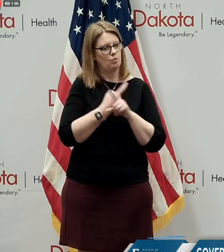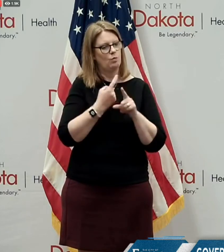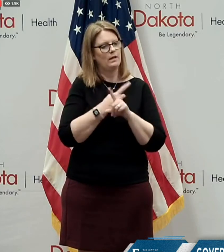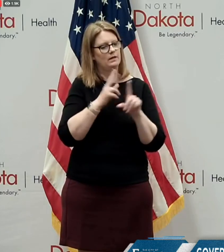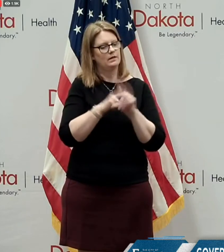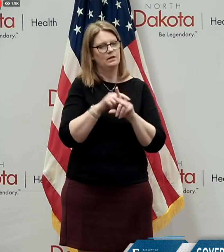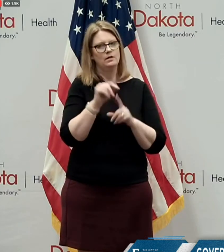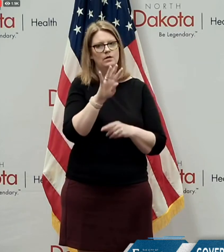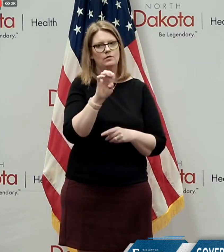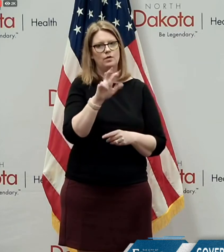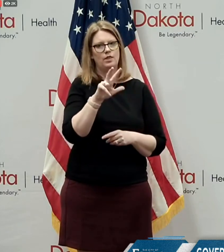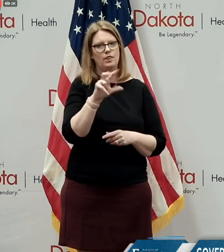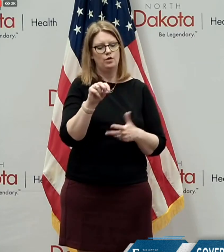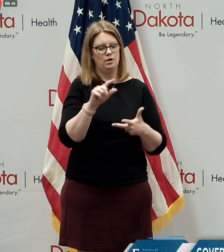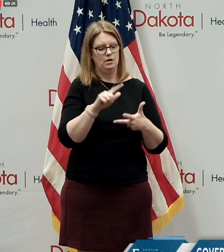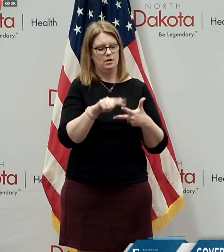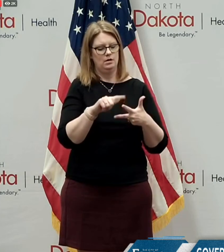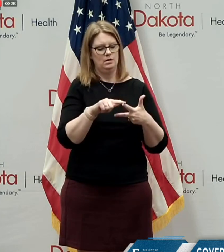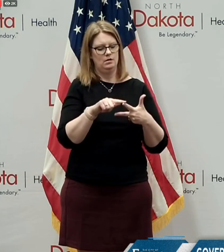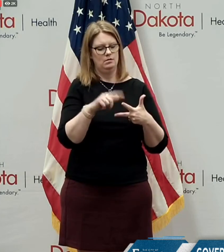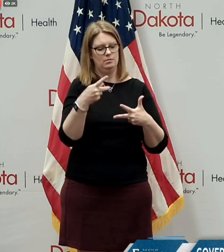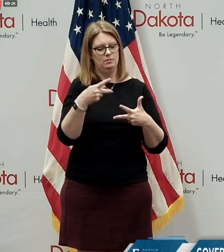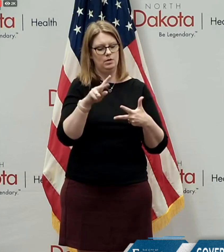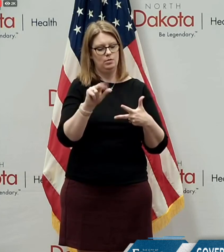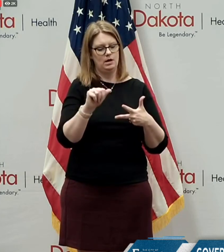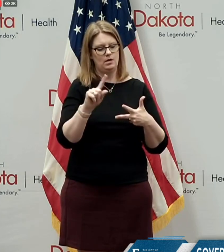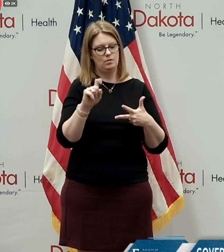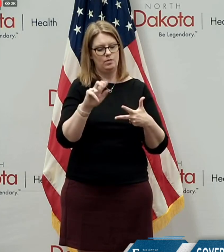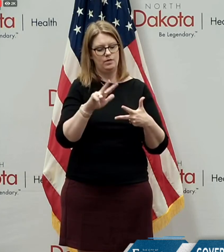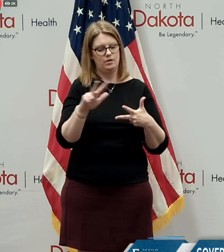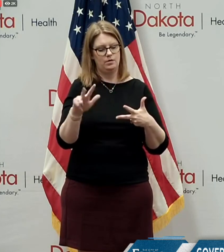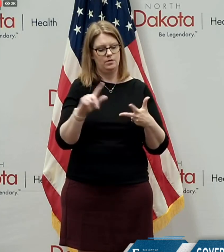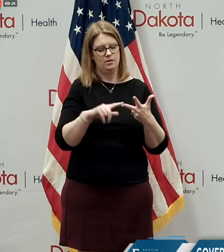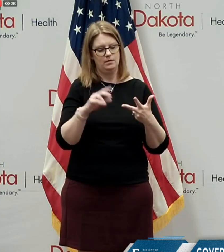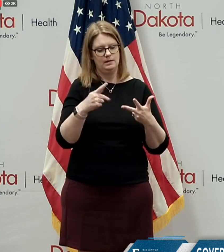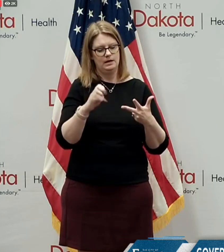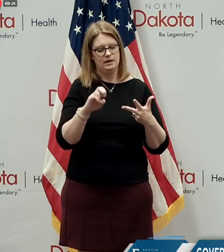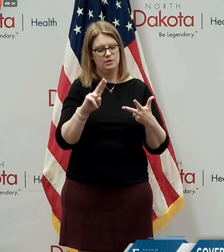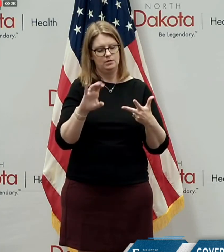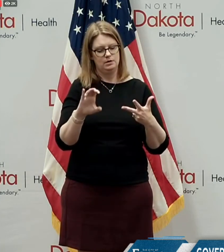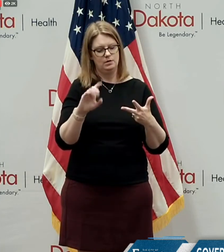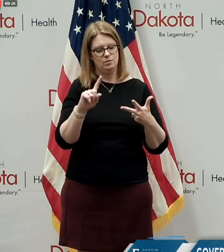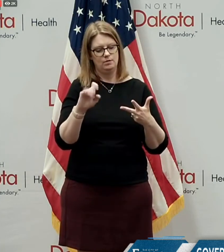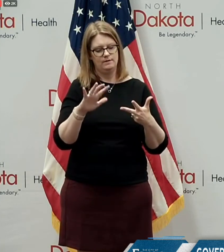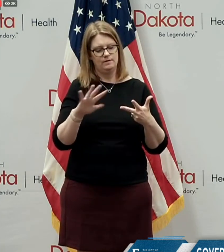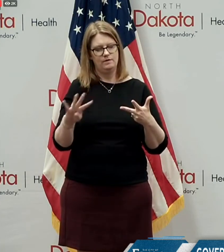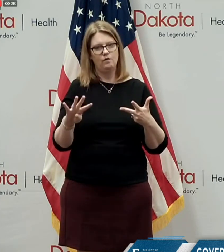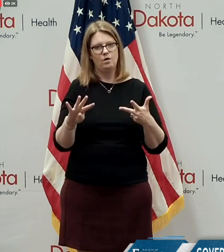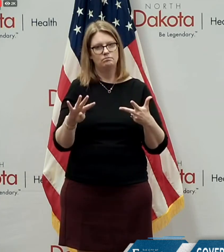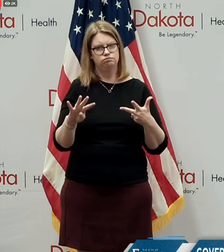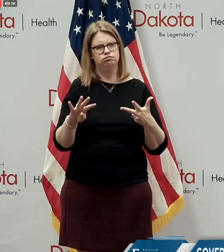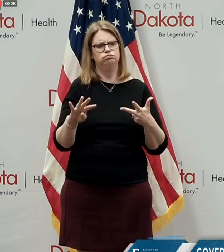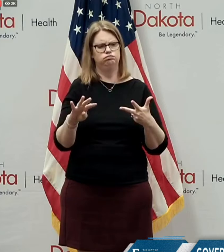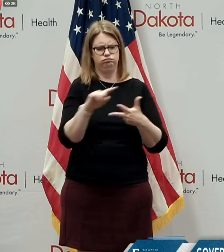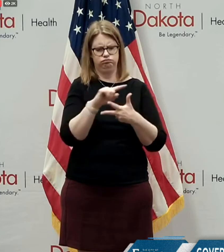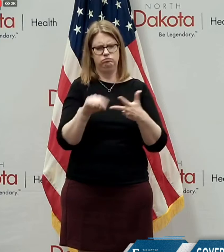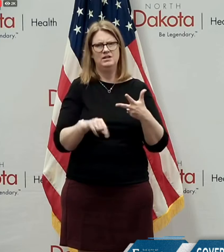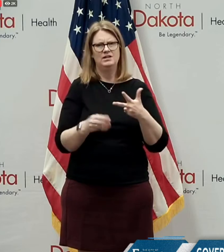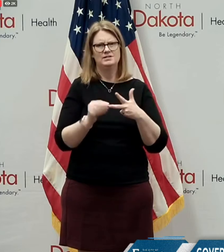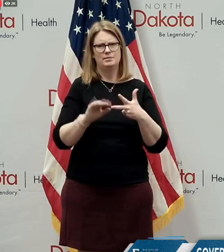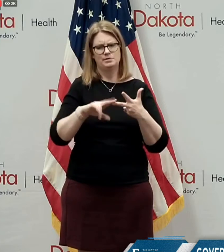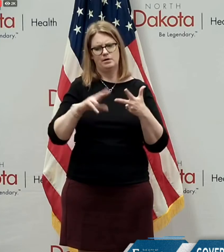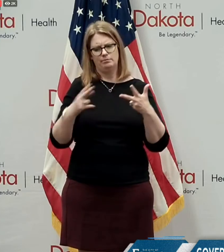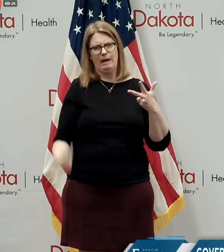claims 430, the PUA 133, and PEUC 154. So those are way down from the